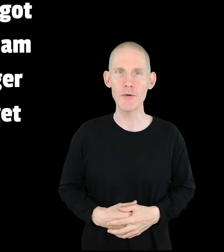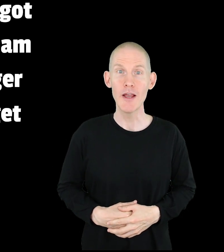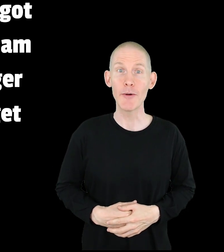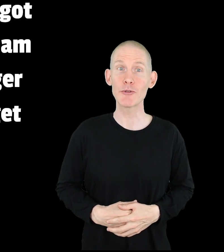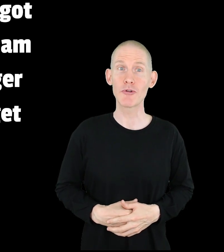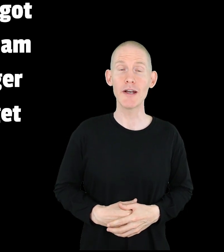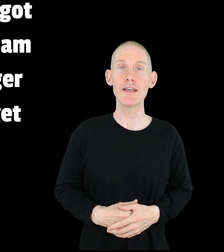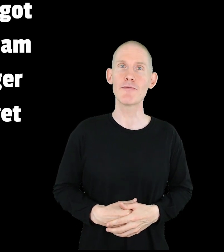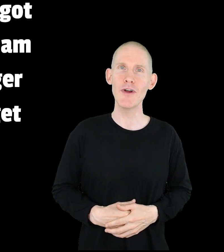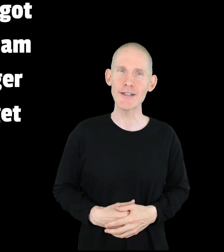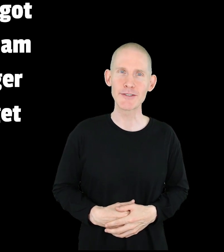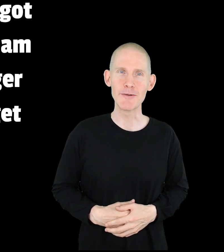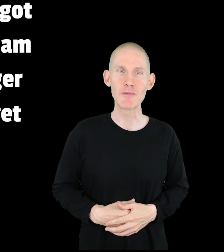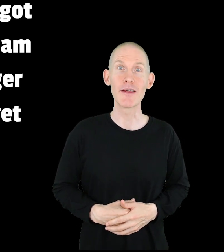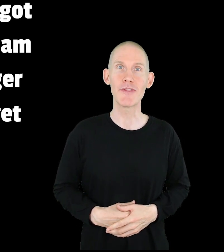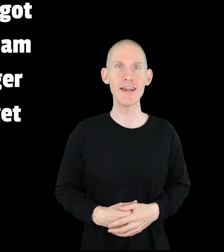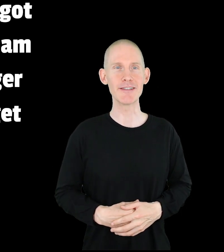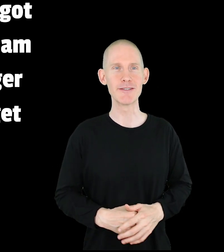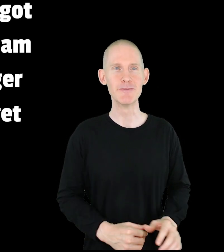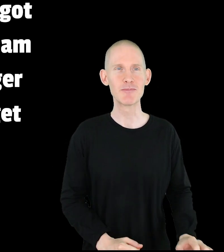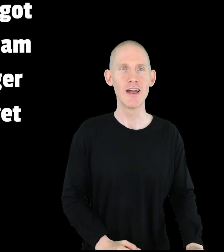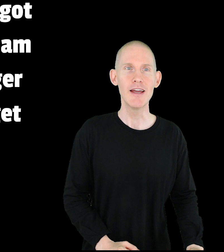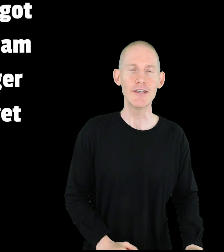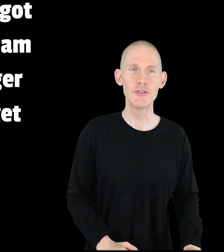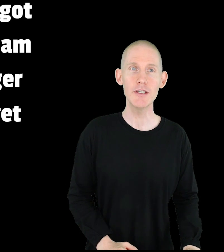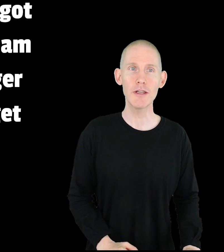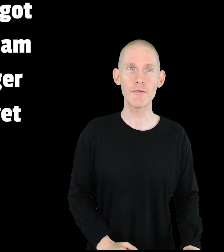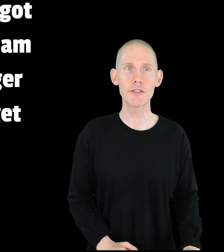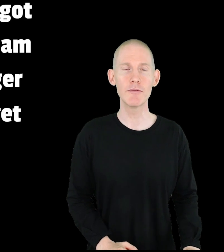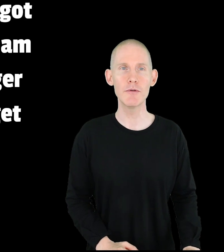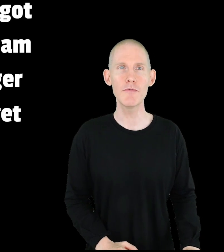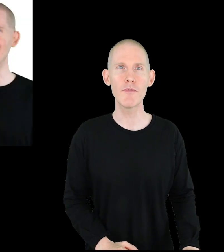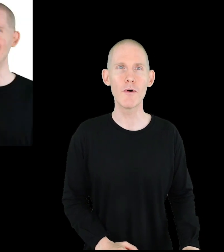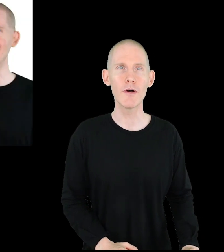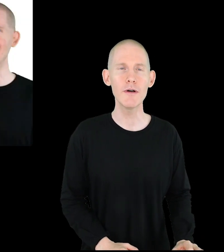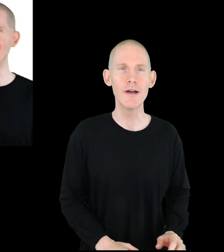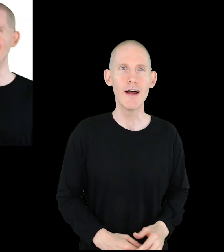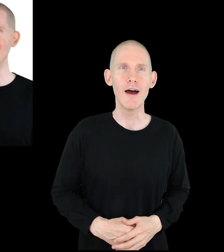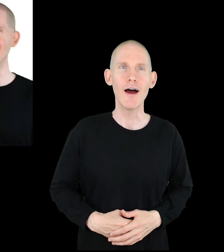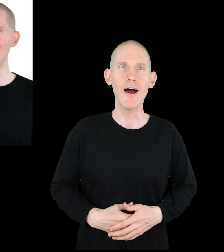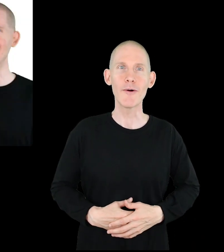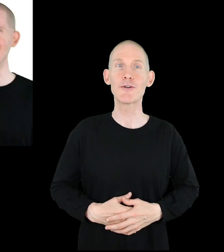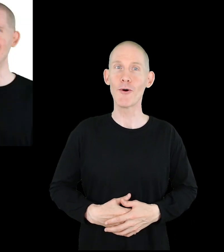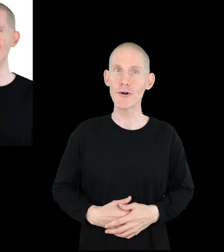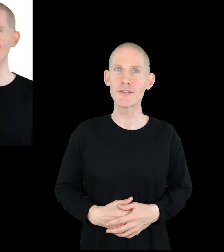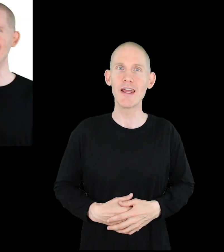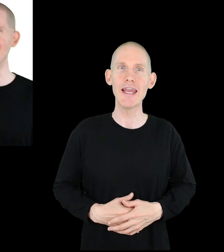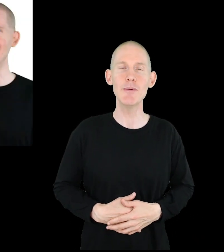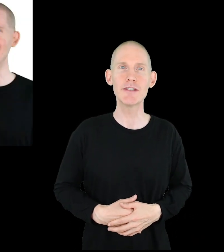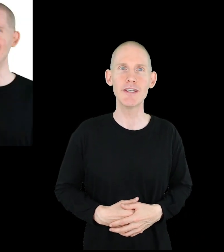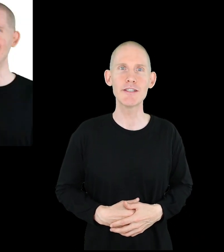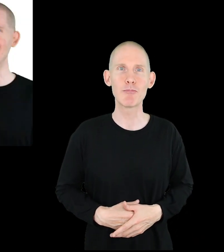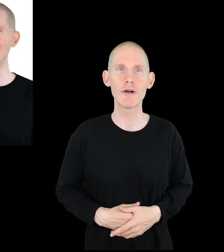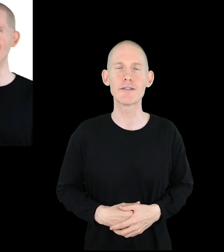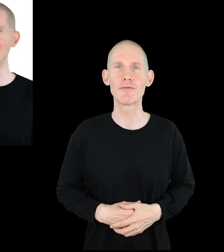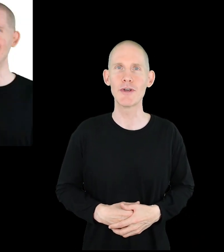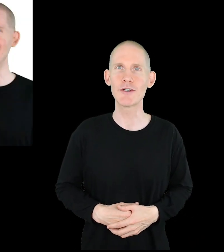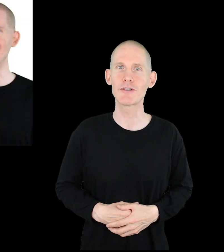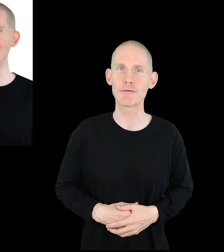and will try to get faster. Thanks. Gina left this review for our course, the ABCs plus